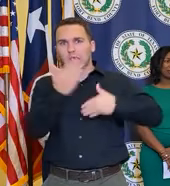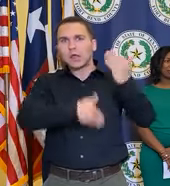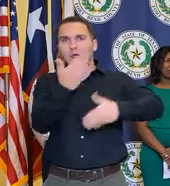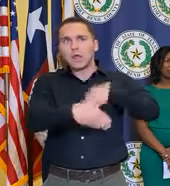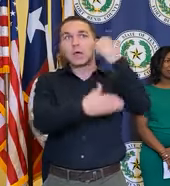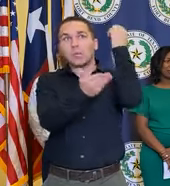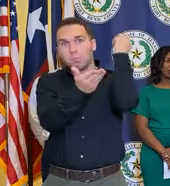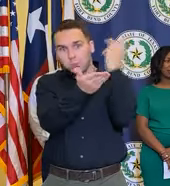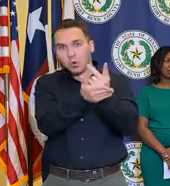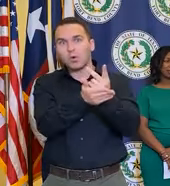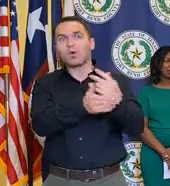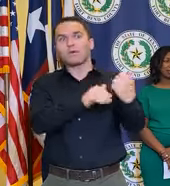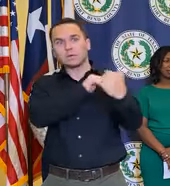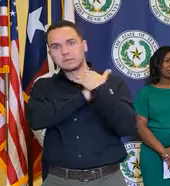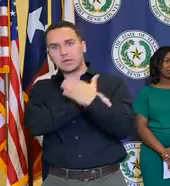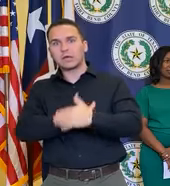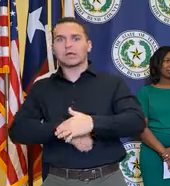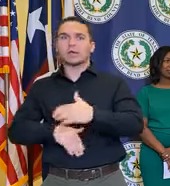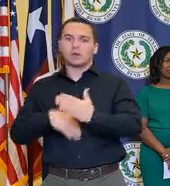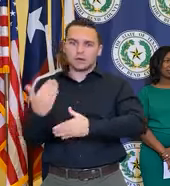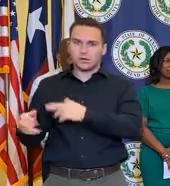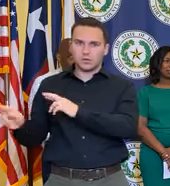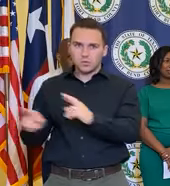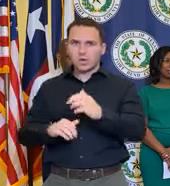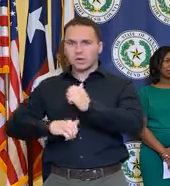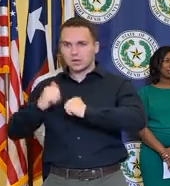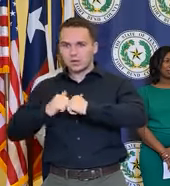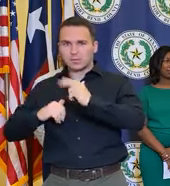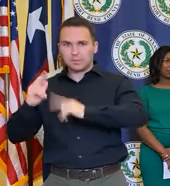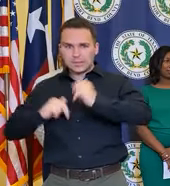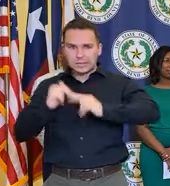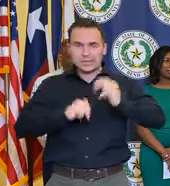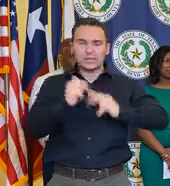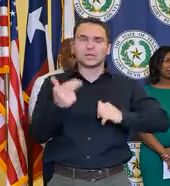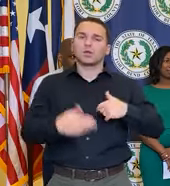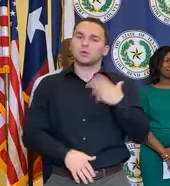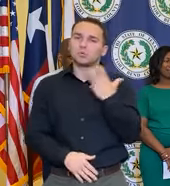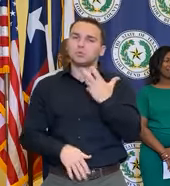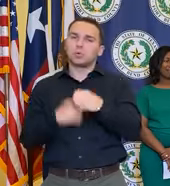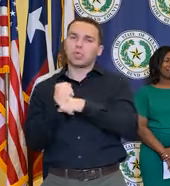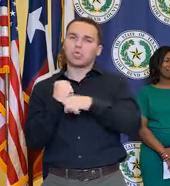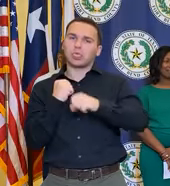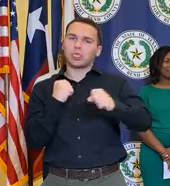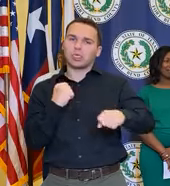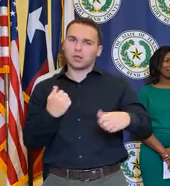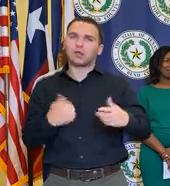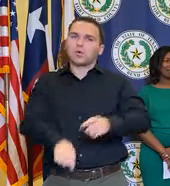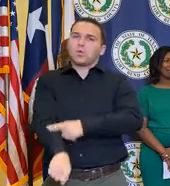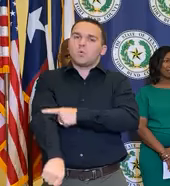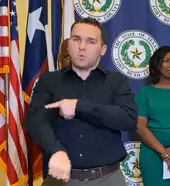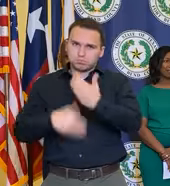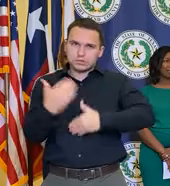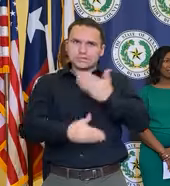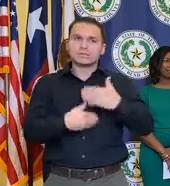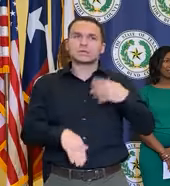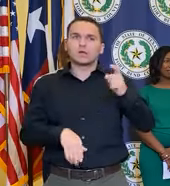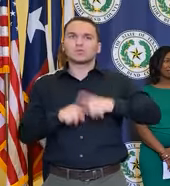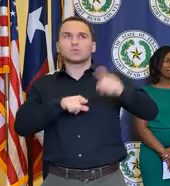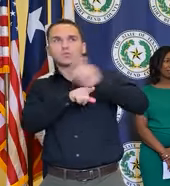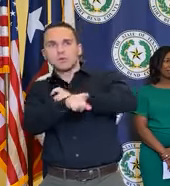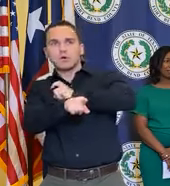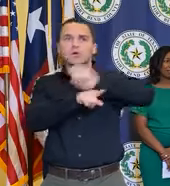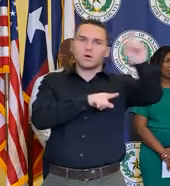have to approve it, and so it take a while. So they have to call me back, and you know, all kind of verification they had to do. It